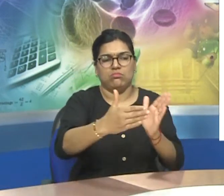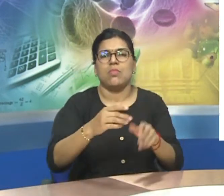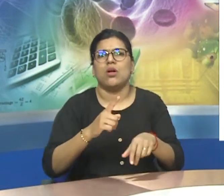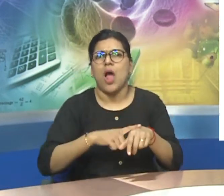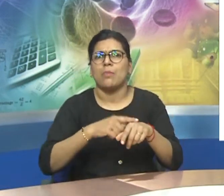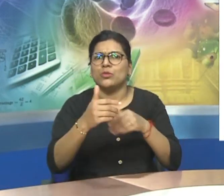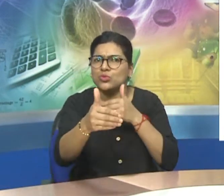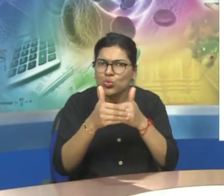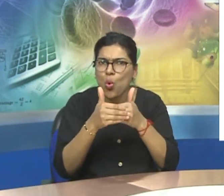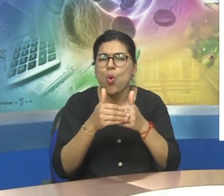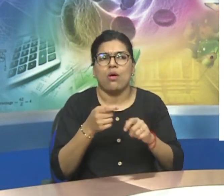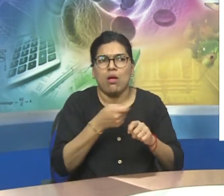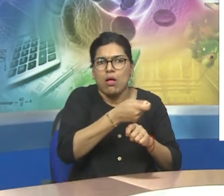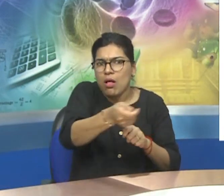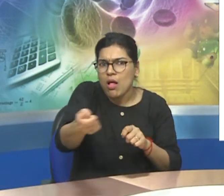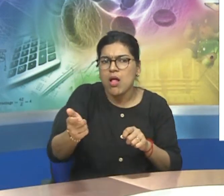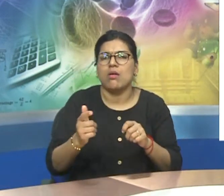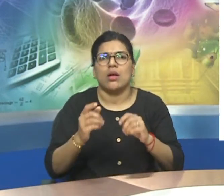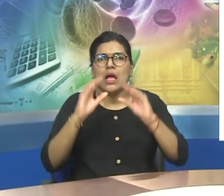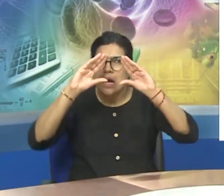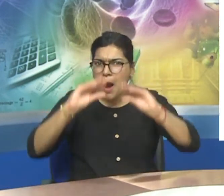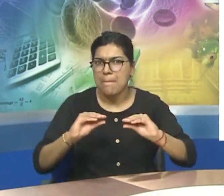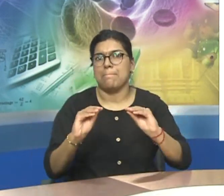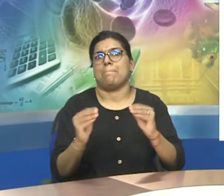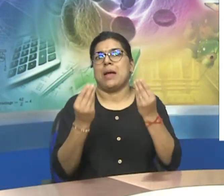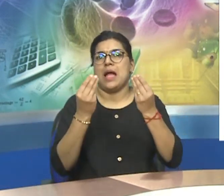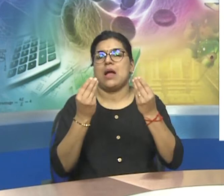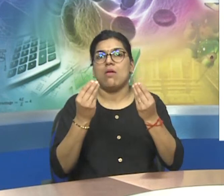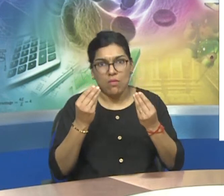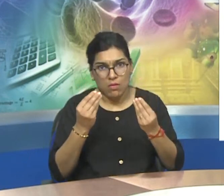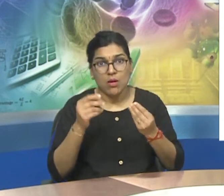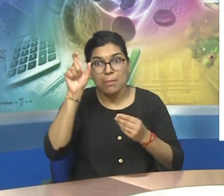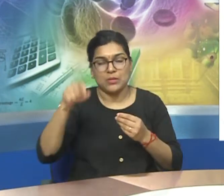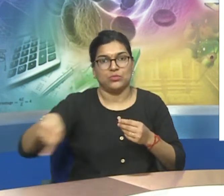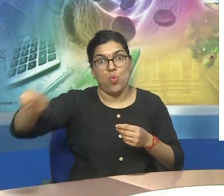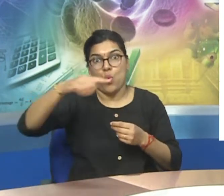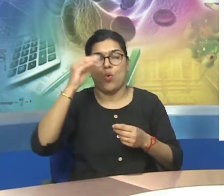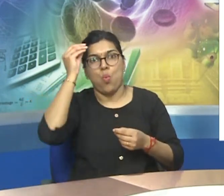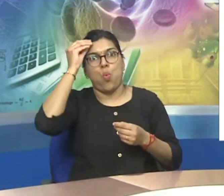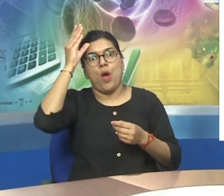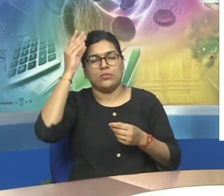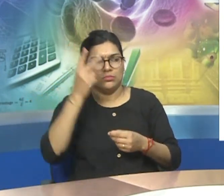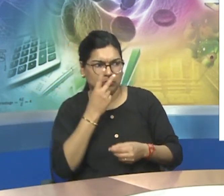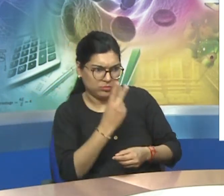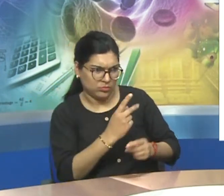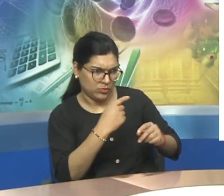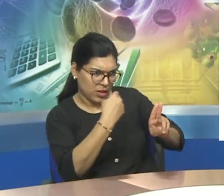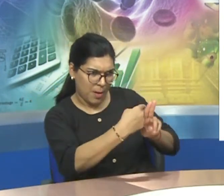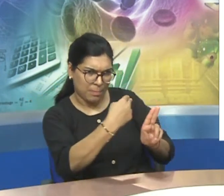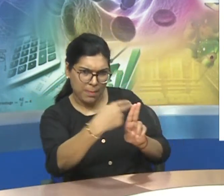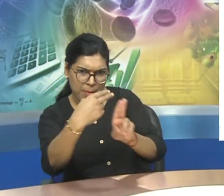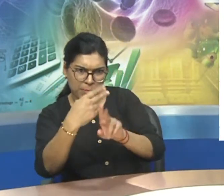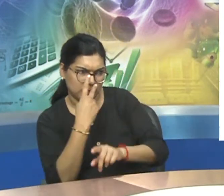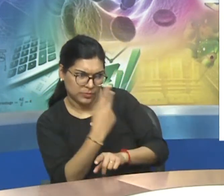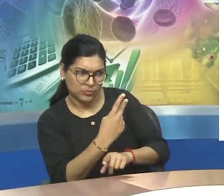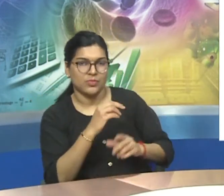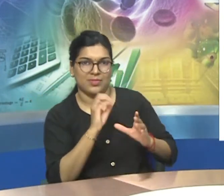types of waste materials which can be collected in different colored dustbins,